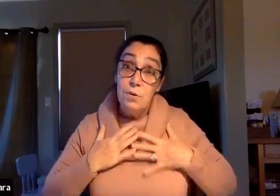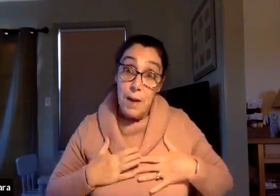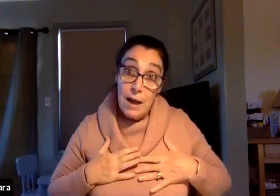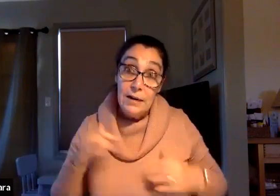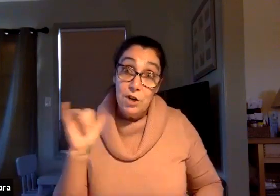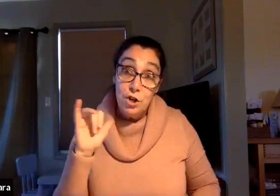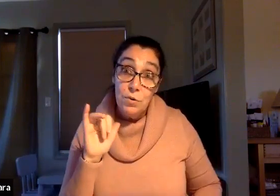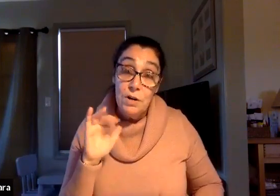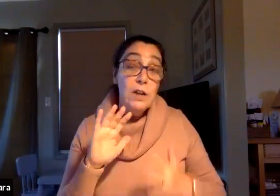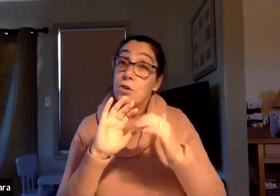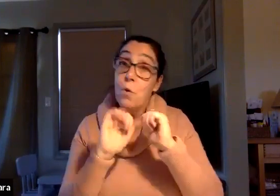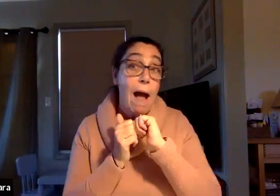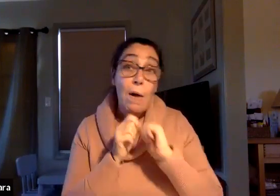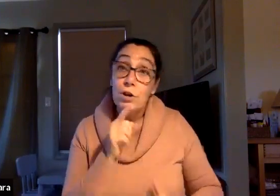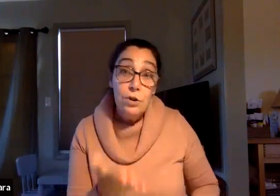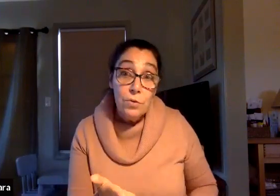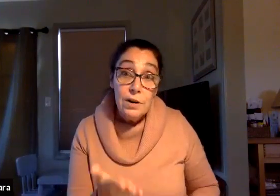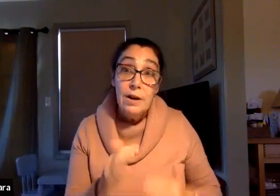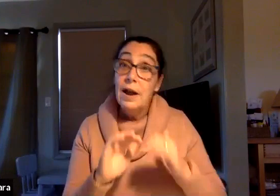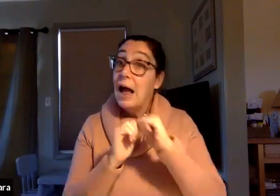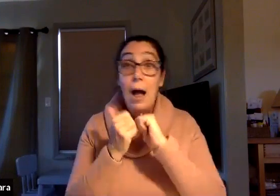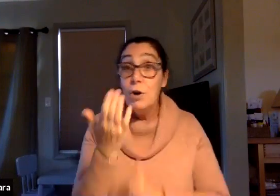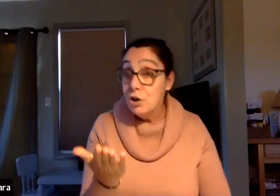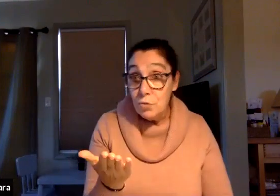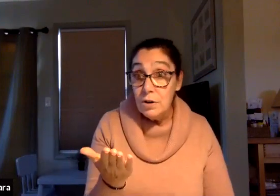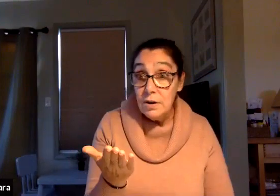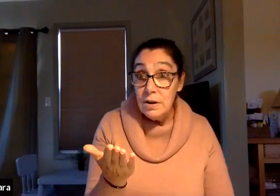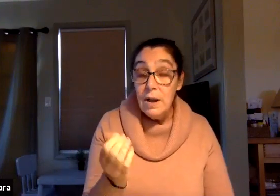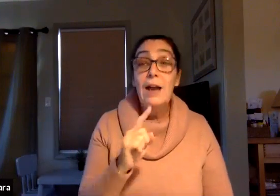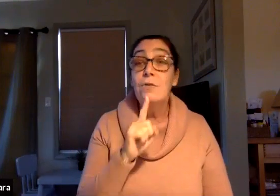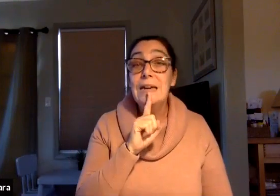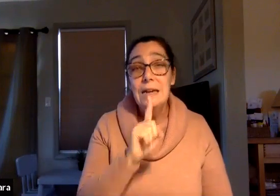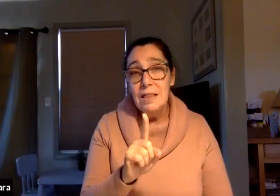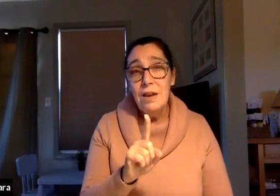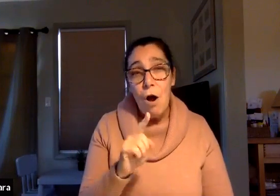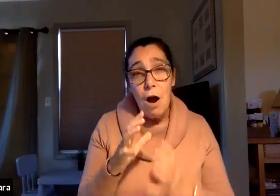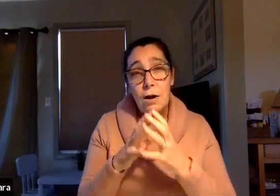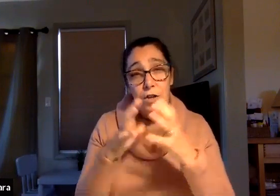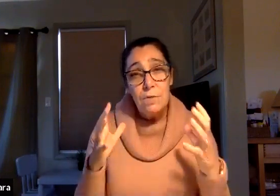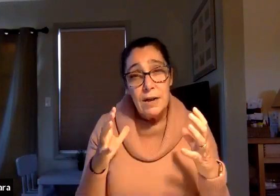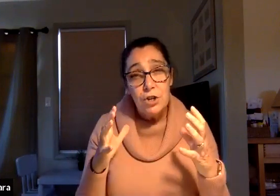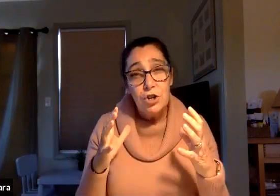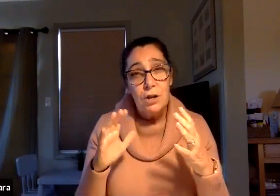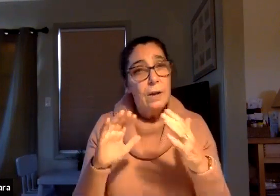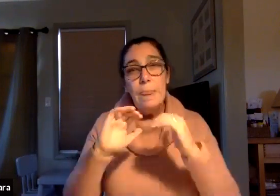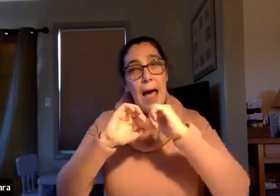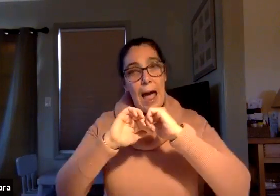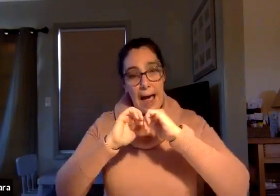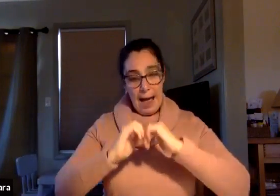your body too. So how are you? How are you? I don't need the R so much.